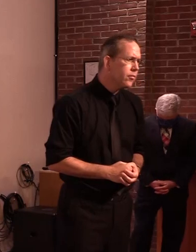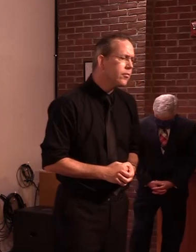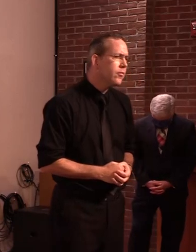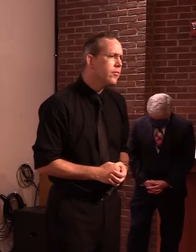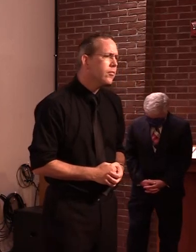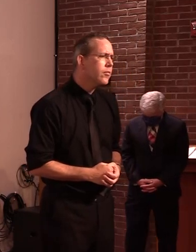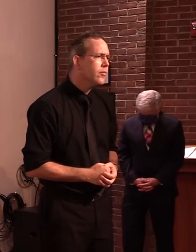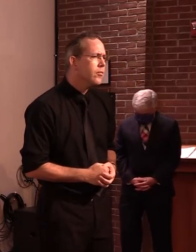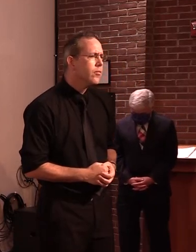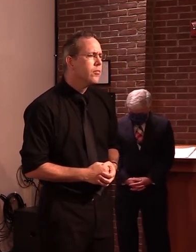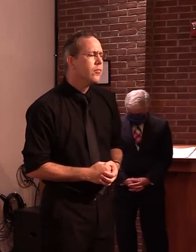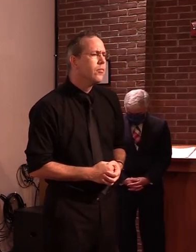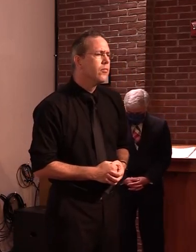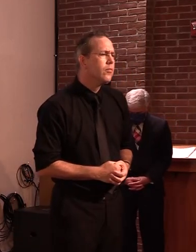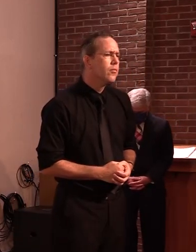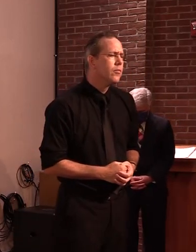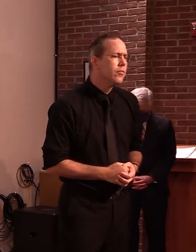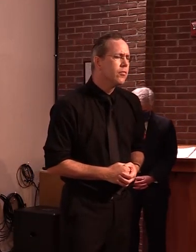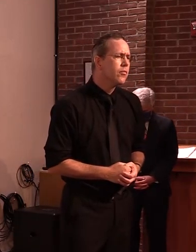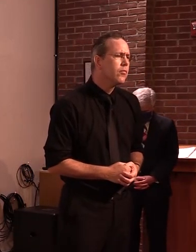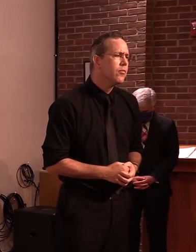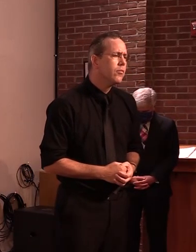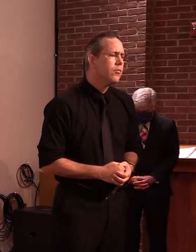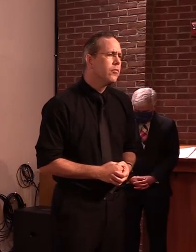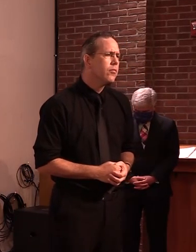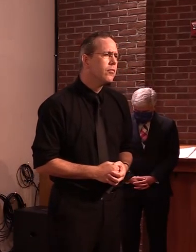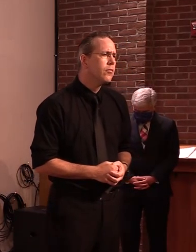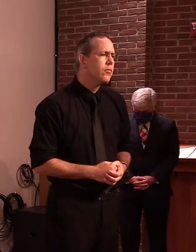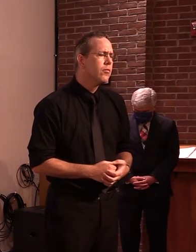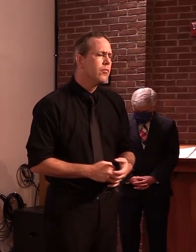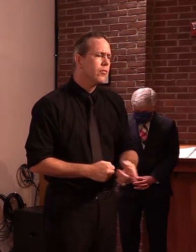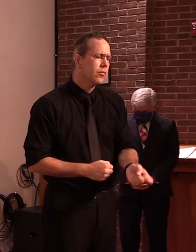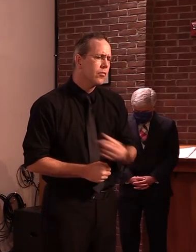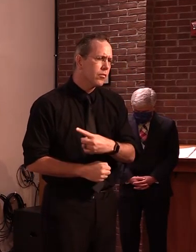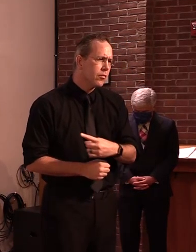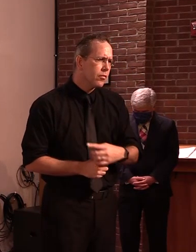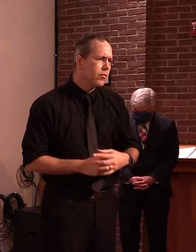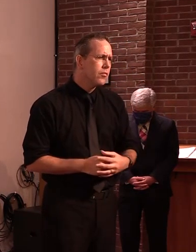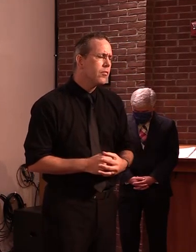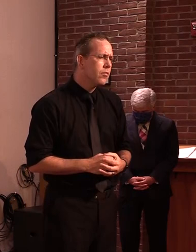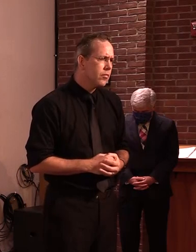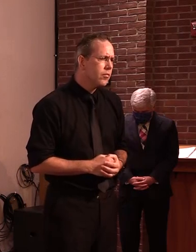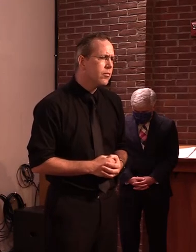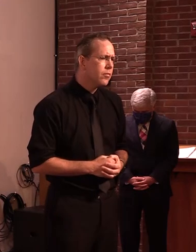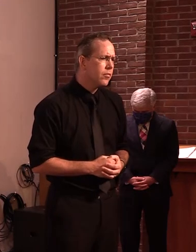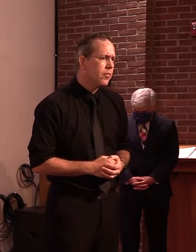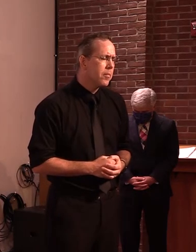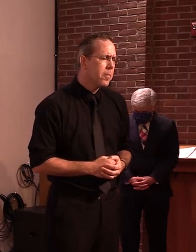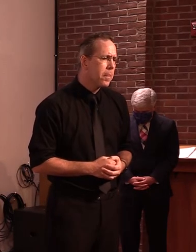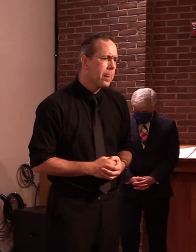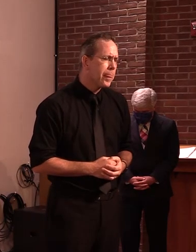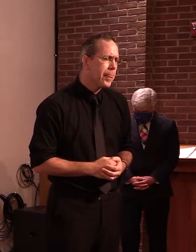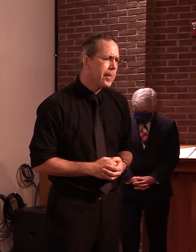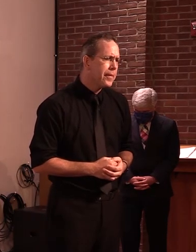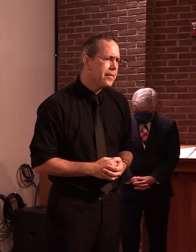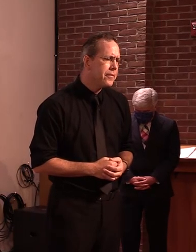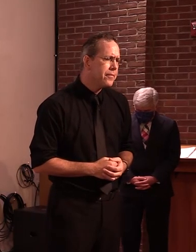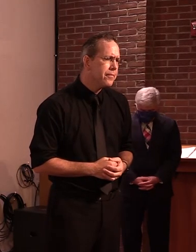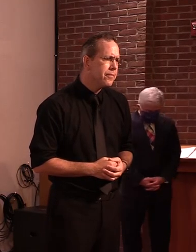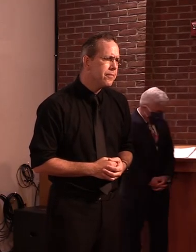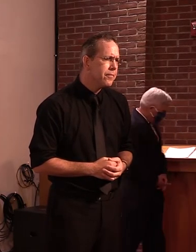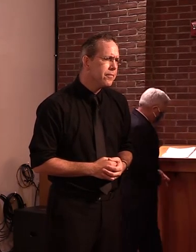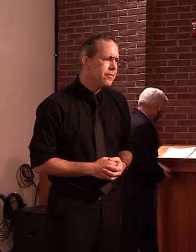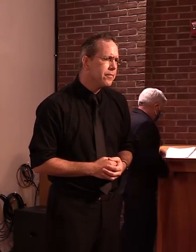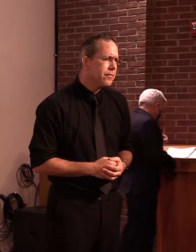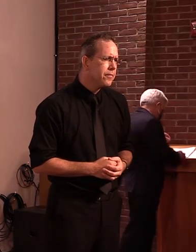Yes, good morning. Could you explain about how the community, the entities, are to distribute the mask? Are you giving them